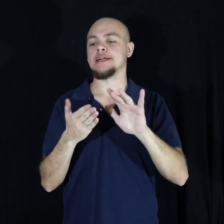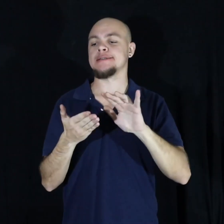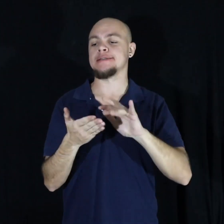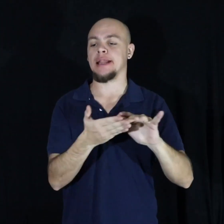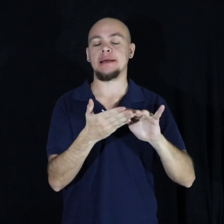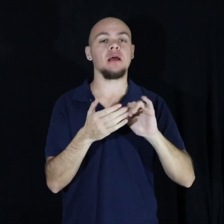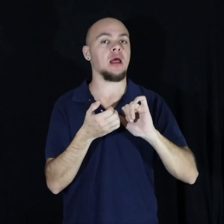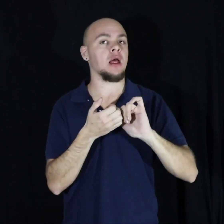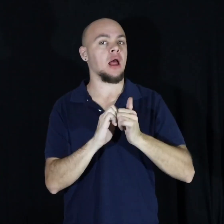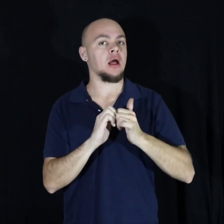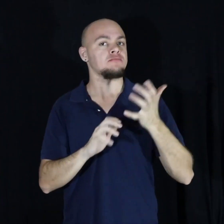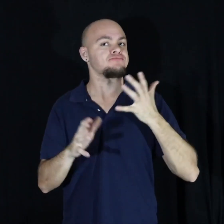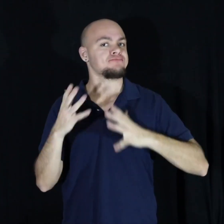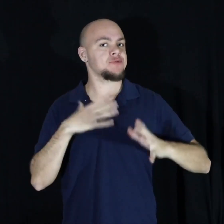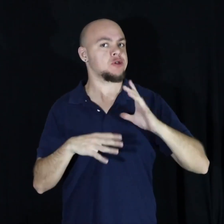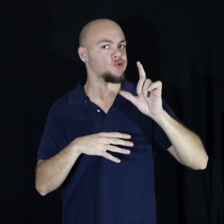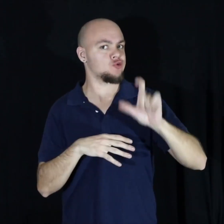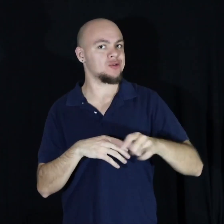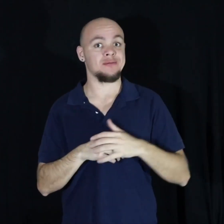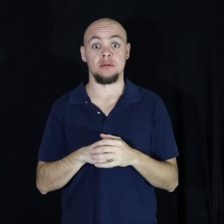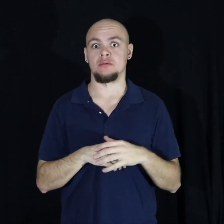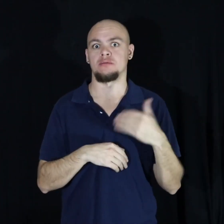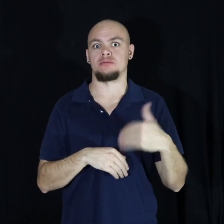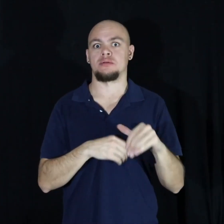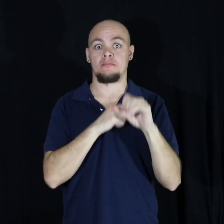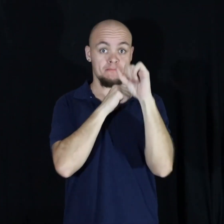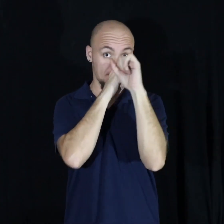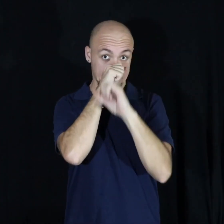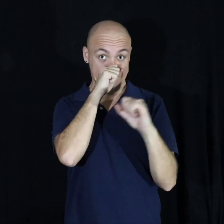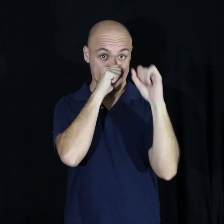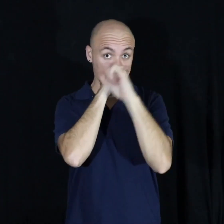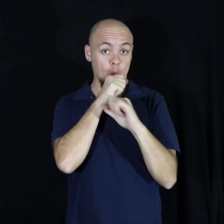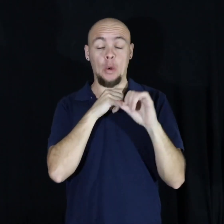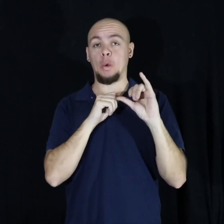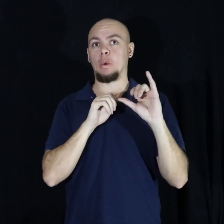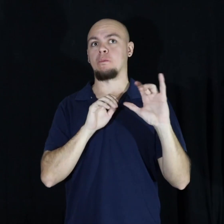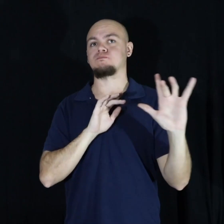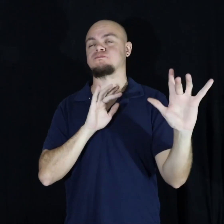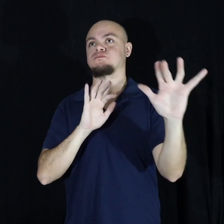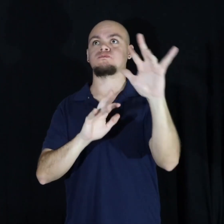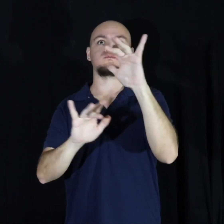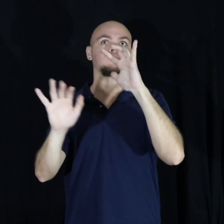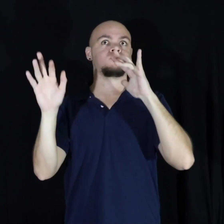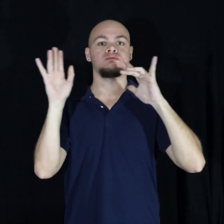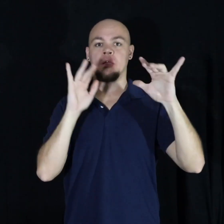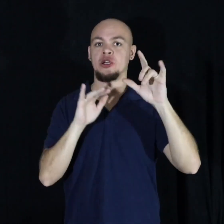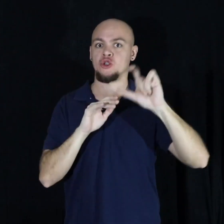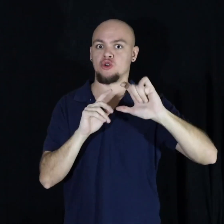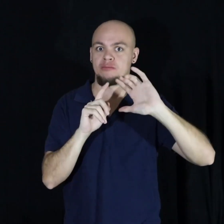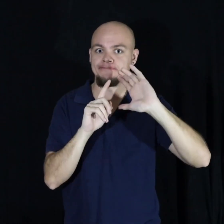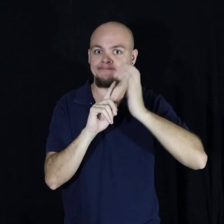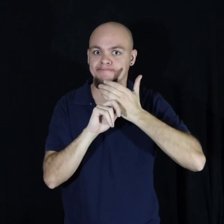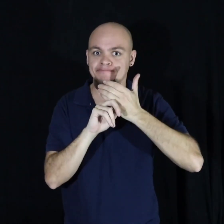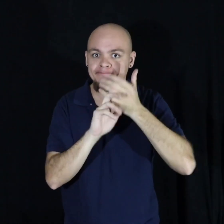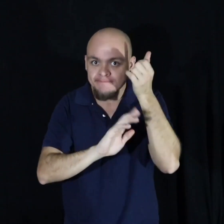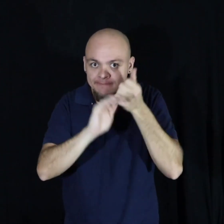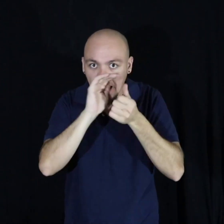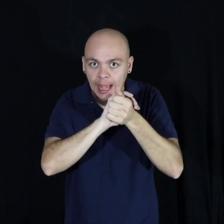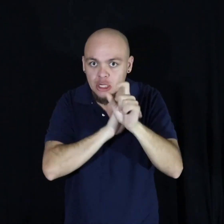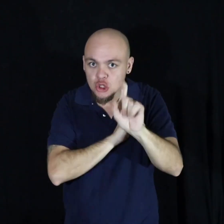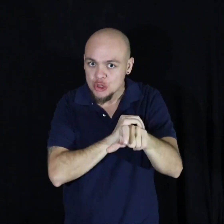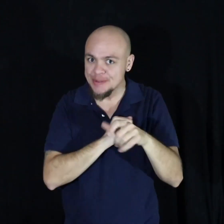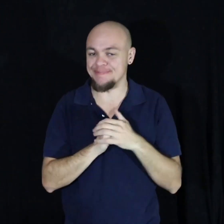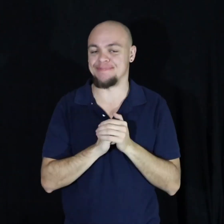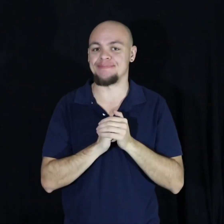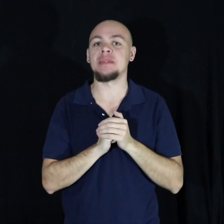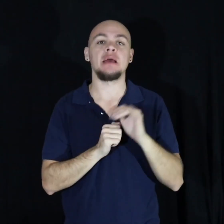supposed to dress in the forest. There are mosquitoes everywhere, and also you're supposed to camouflage. Soon after I got